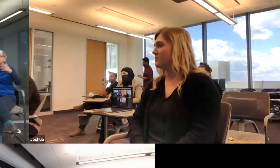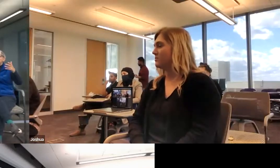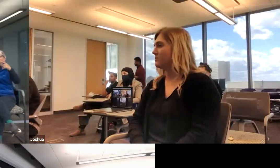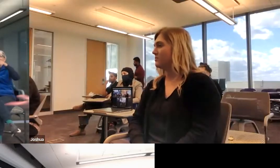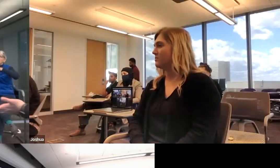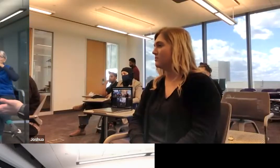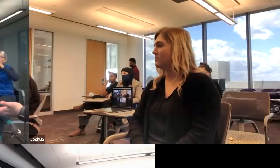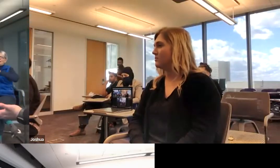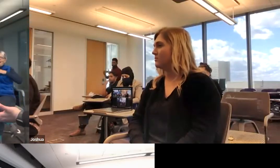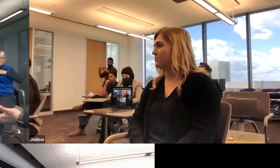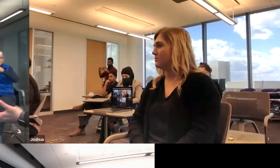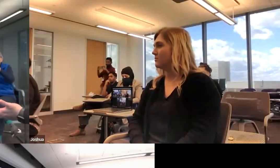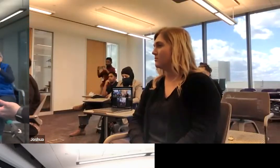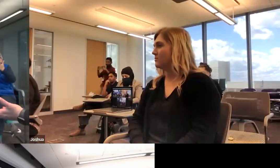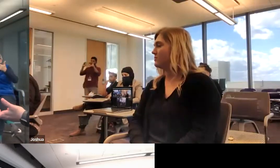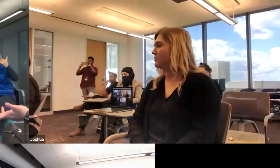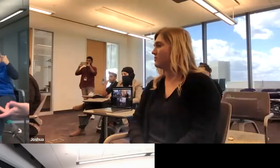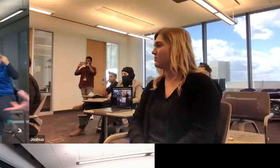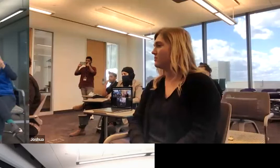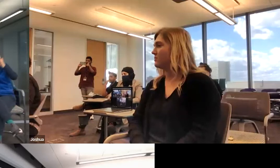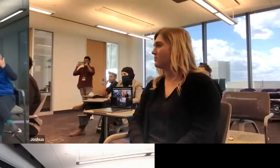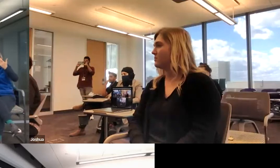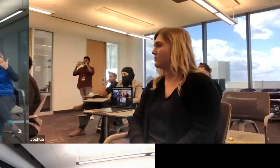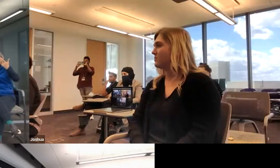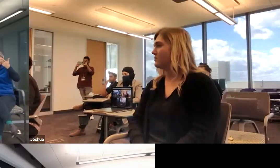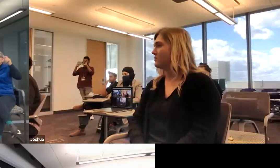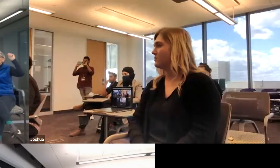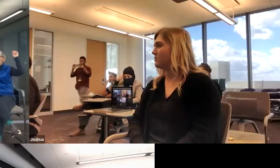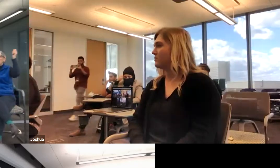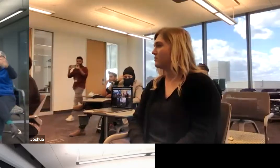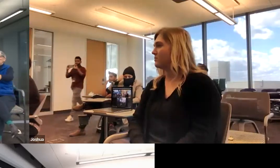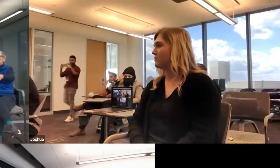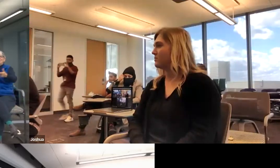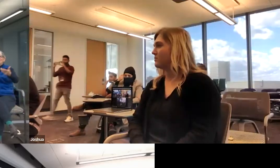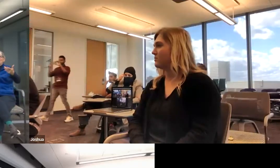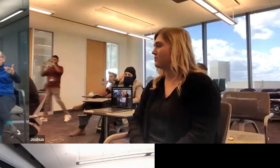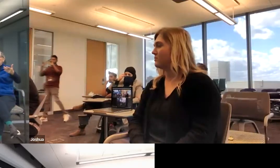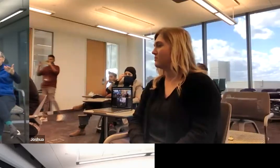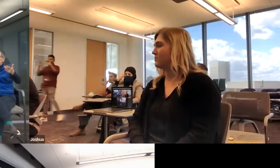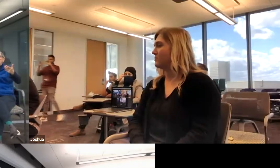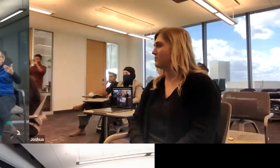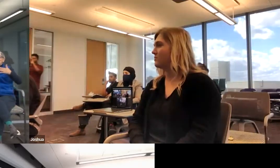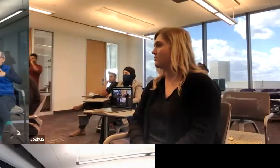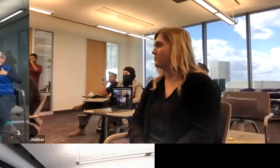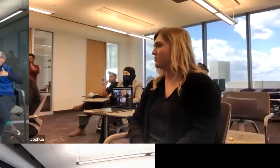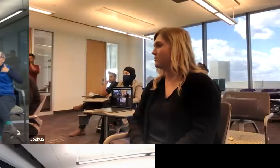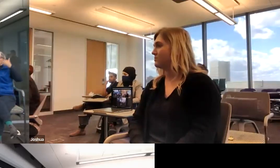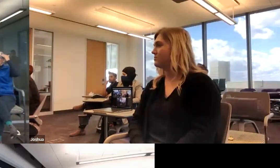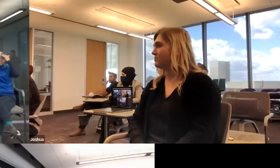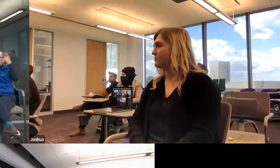interpreters. And they just didn't want to do it at the office. I felt like they didn't want to support our needs. And